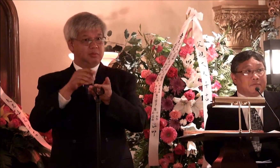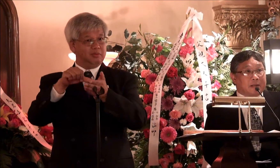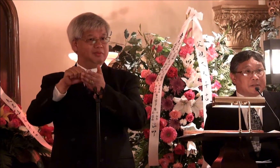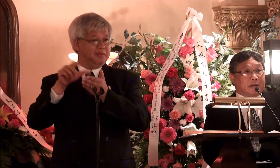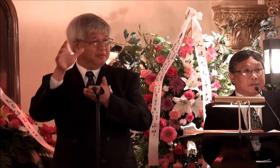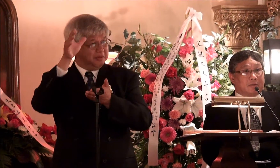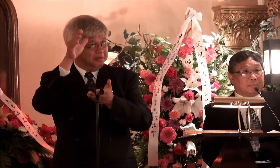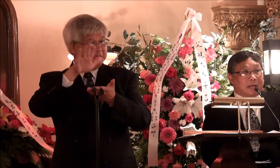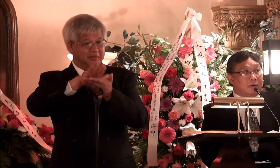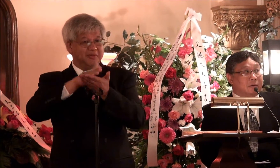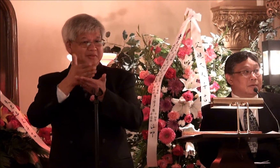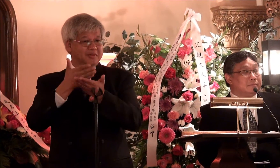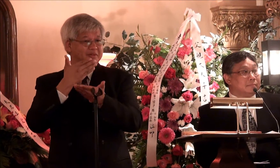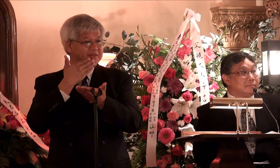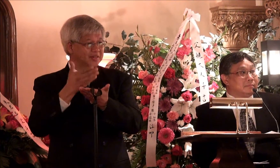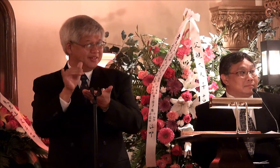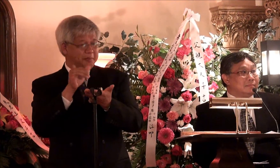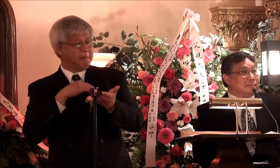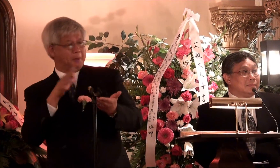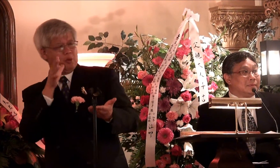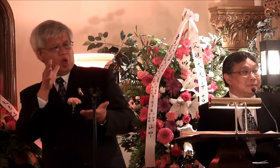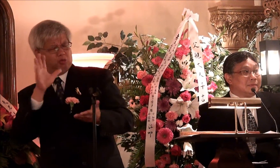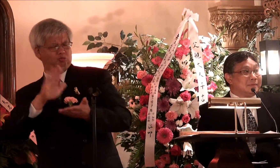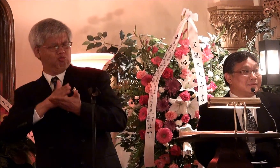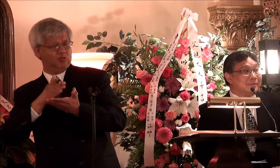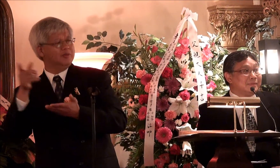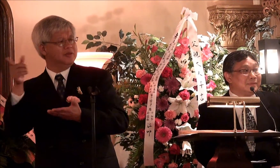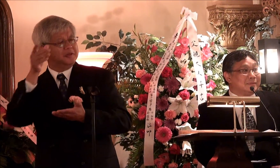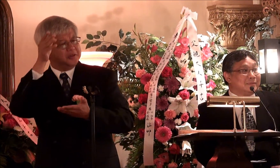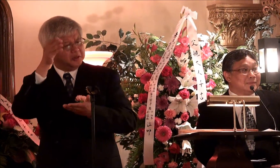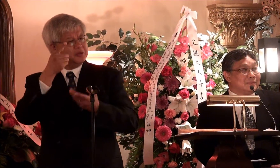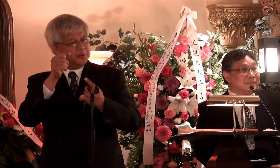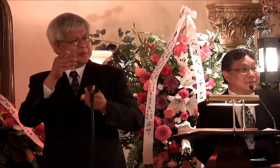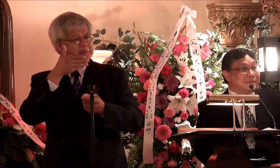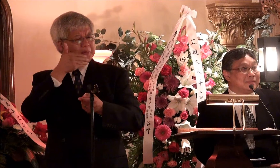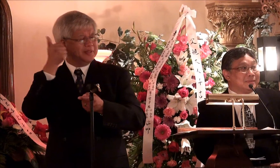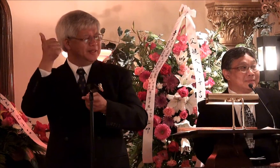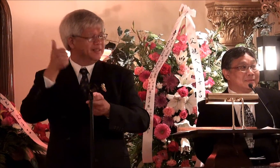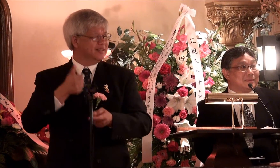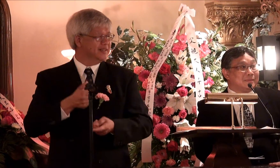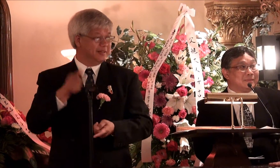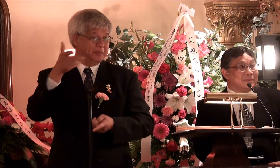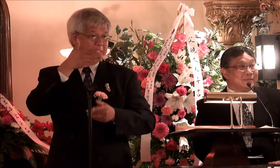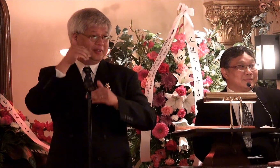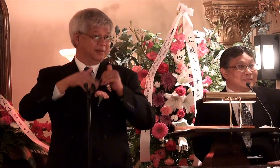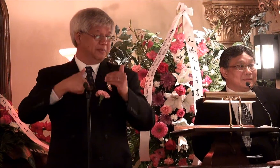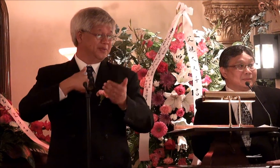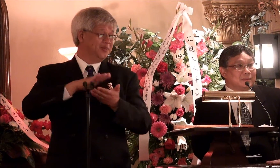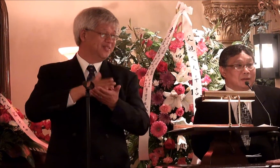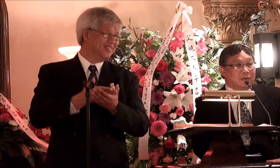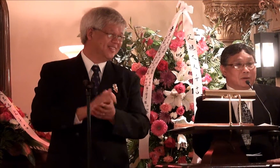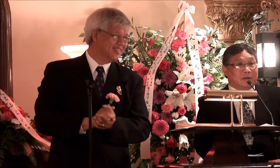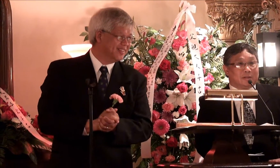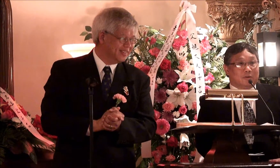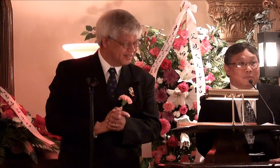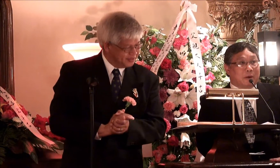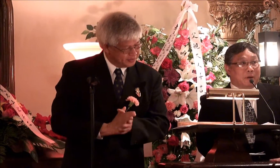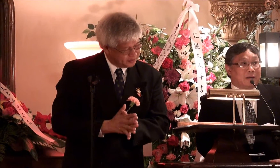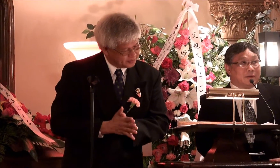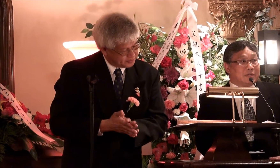My father would still do the cooking, which I thought was pretty impressive, because my mom used to do all the cooking. But my dad still